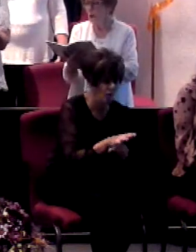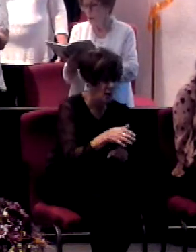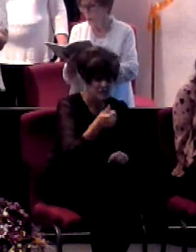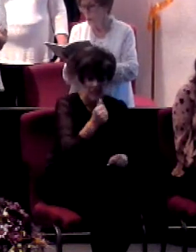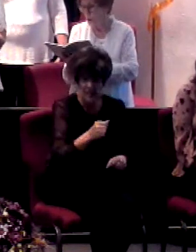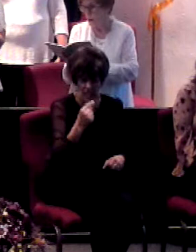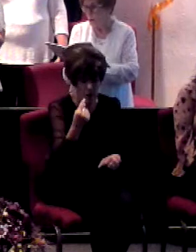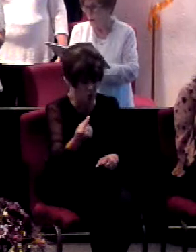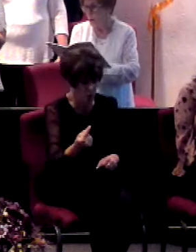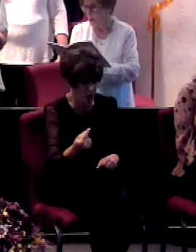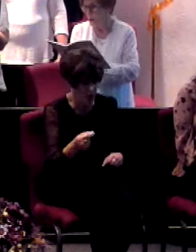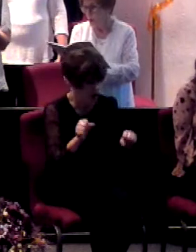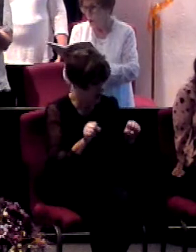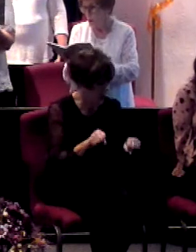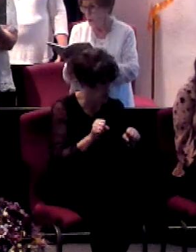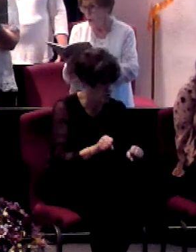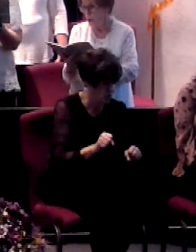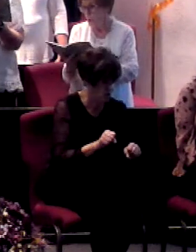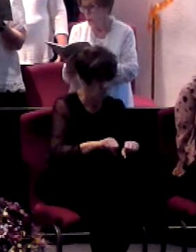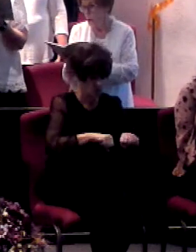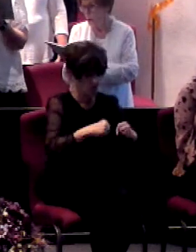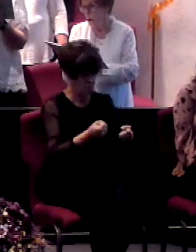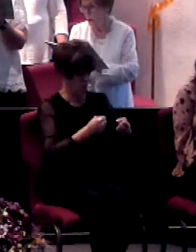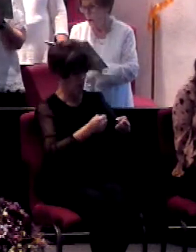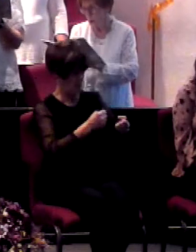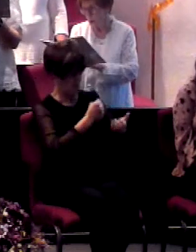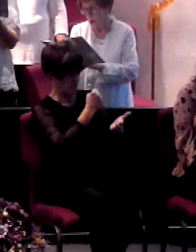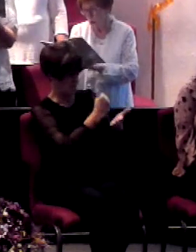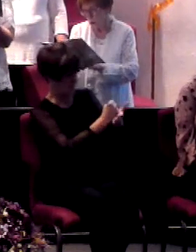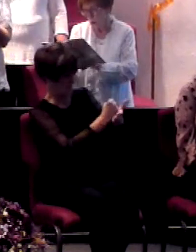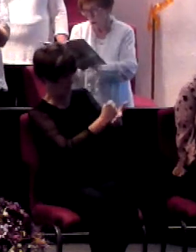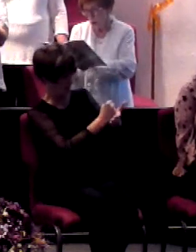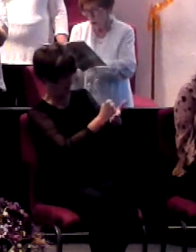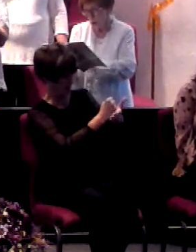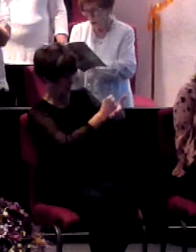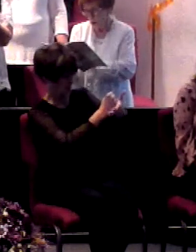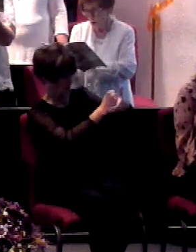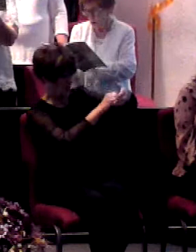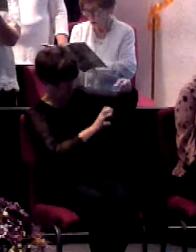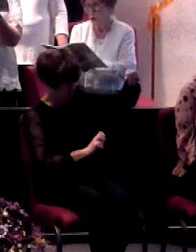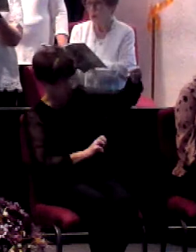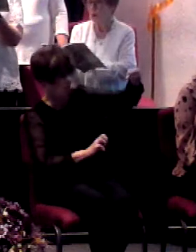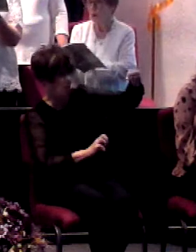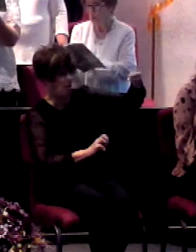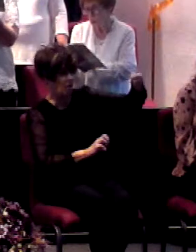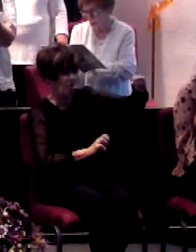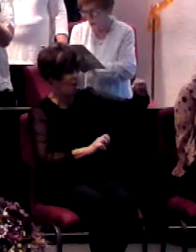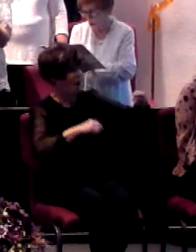to break the seal and open the scroll? The Lion of